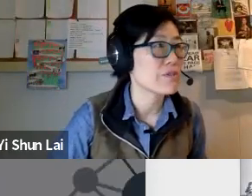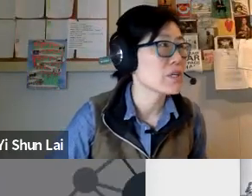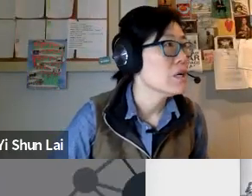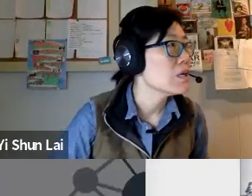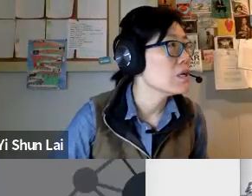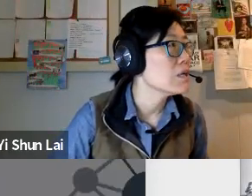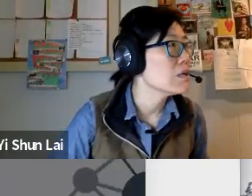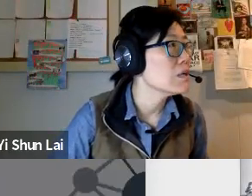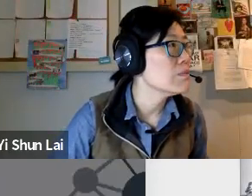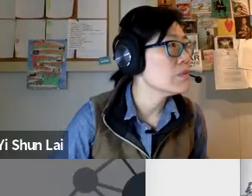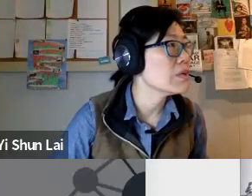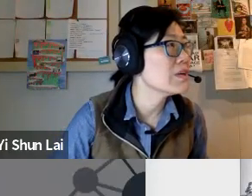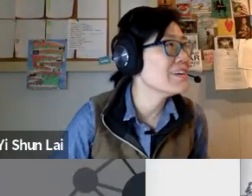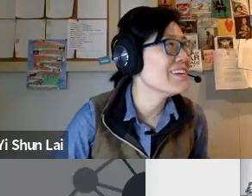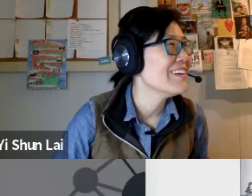Okay. Terrific.